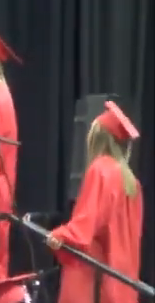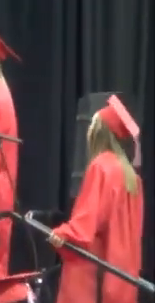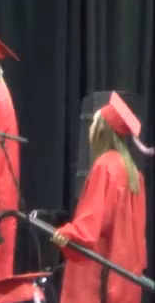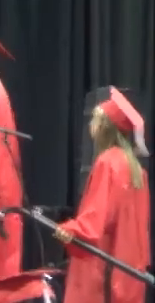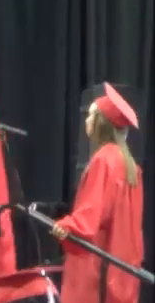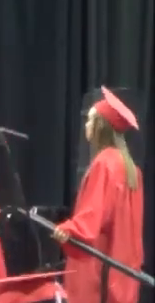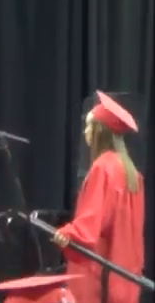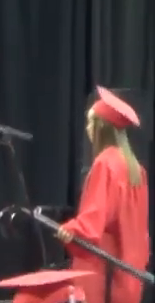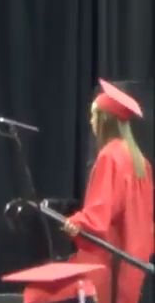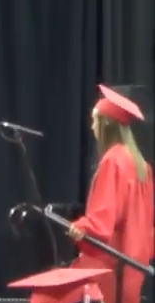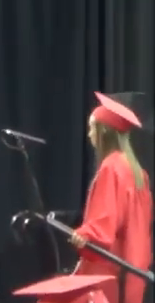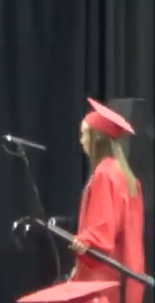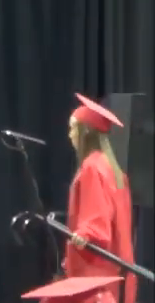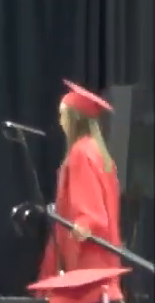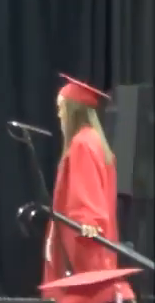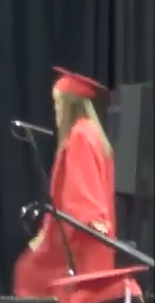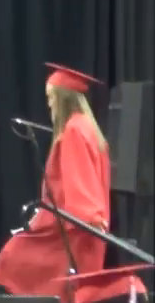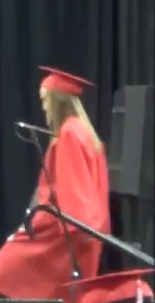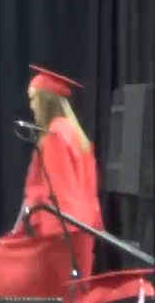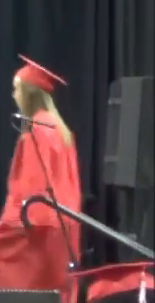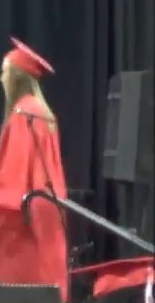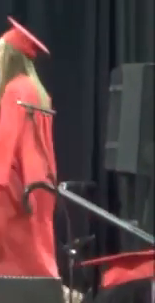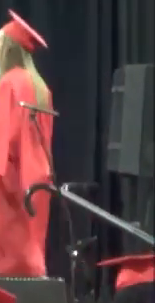Tegan Alexandra Hardy.